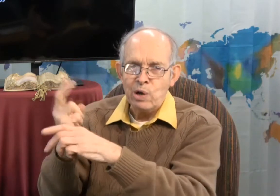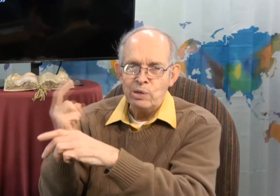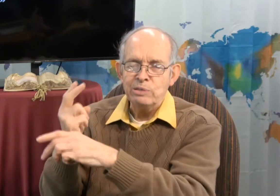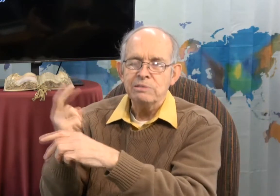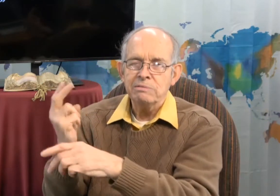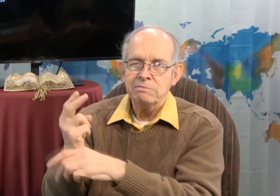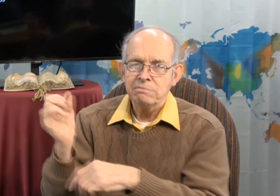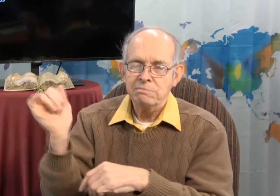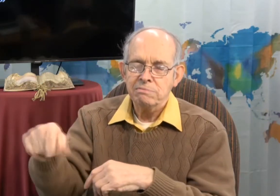word.